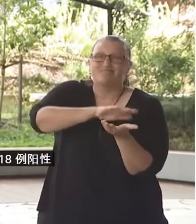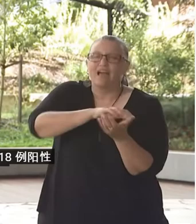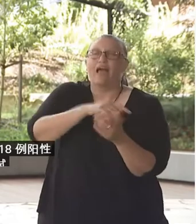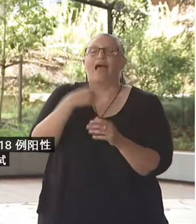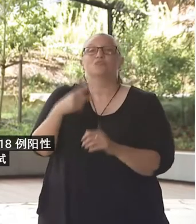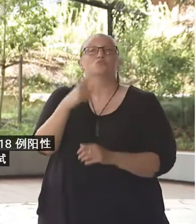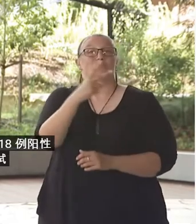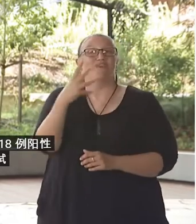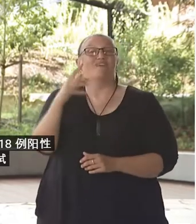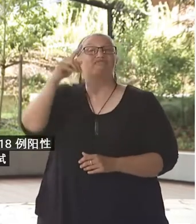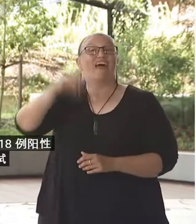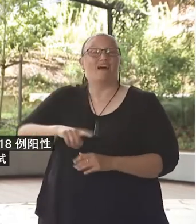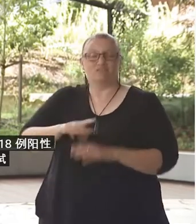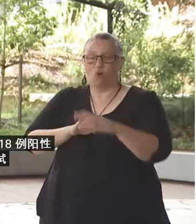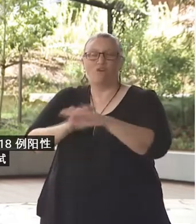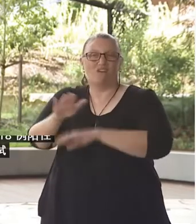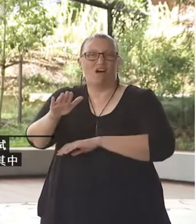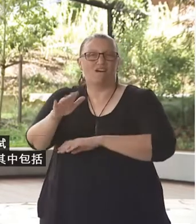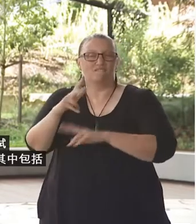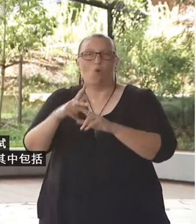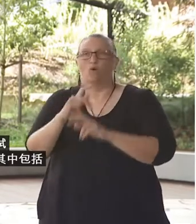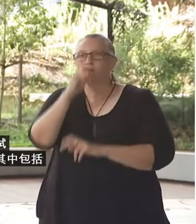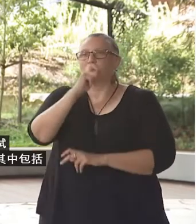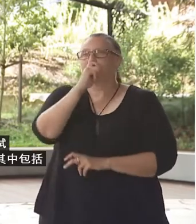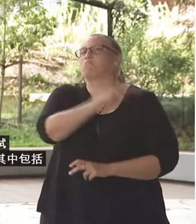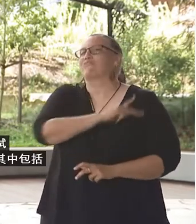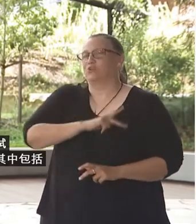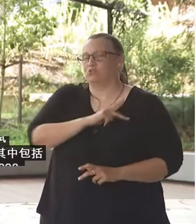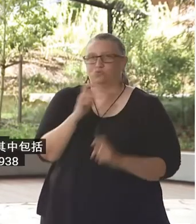25,080 positive PCR tests. Of the